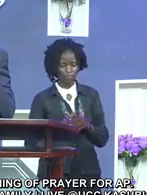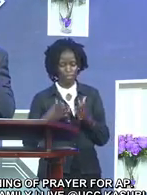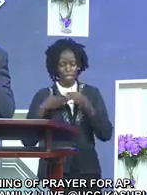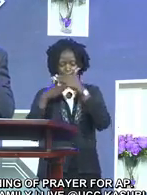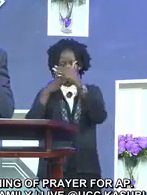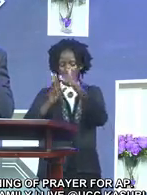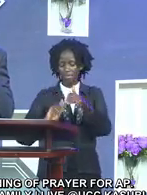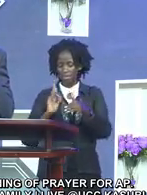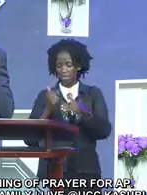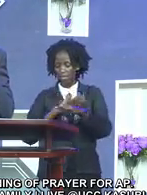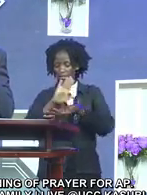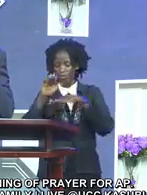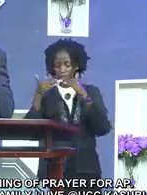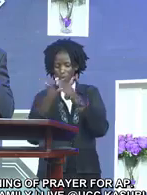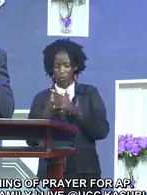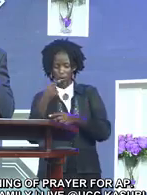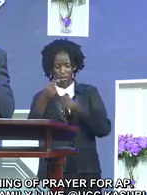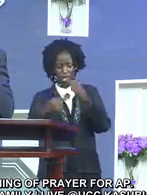okulembera eprocessi zonna